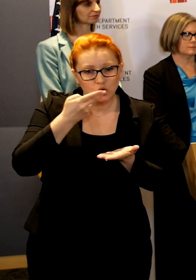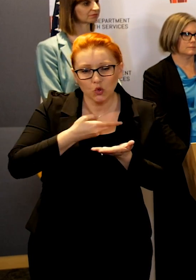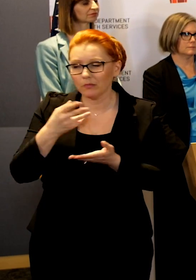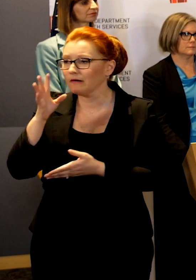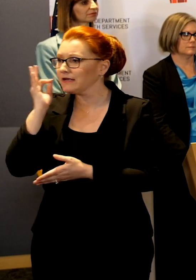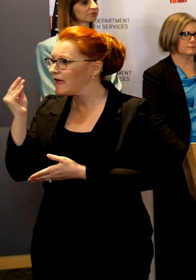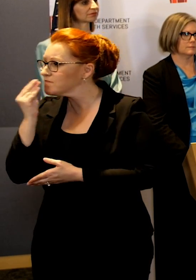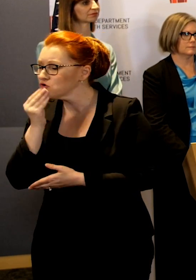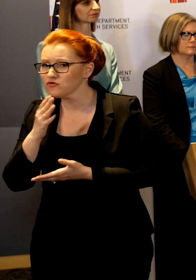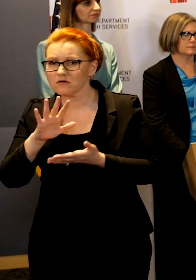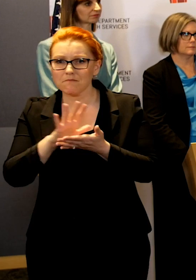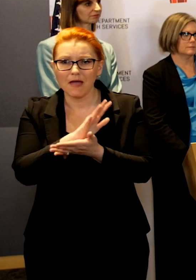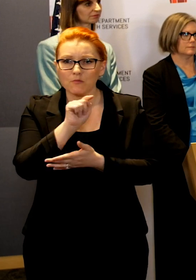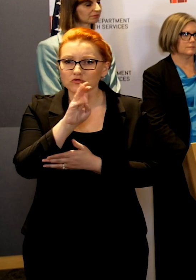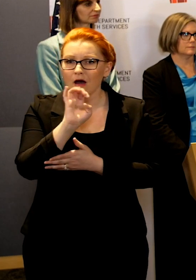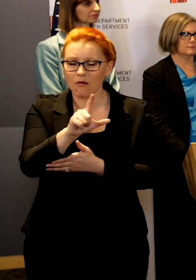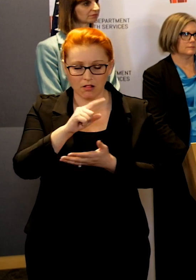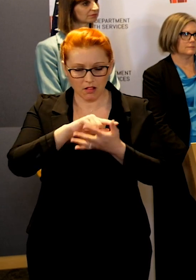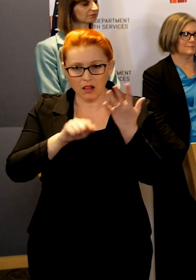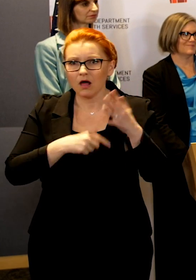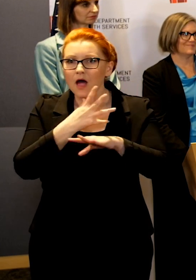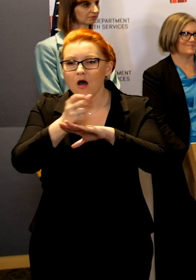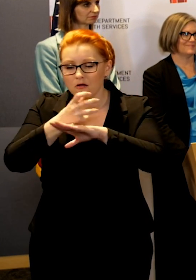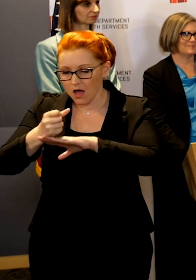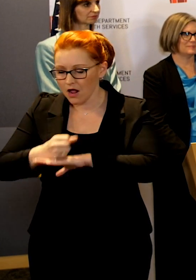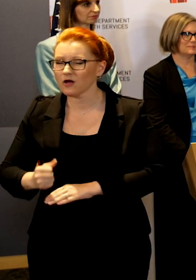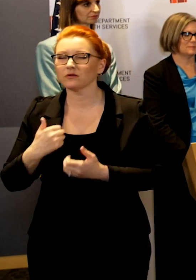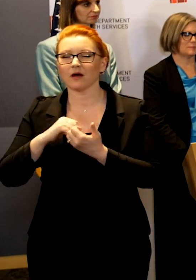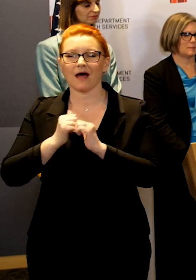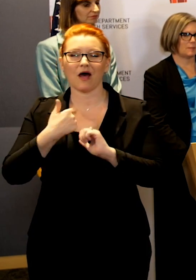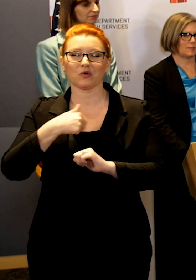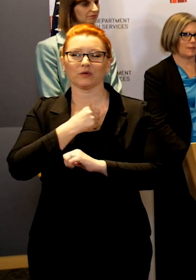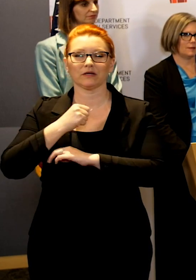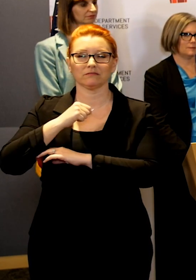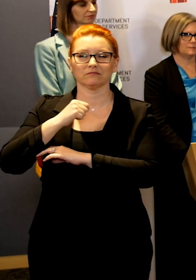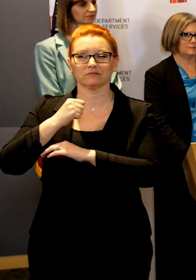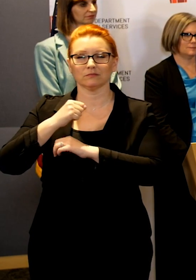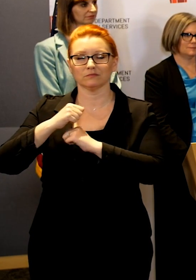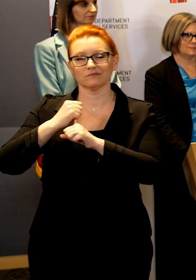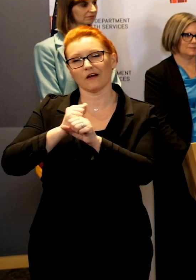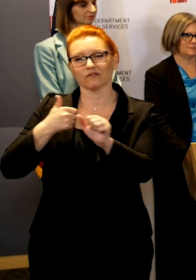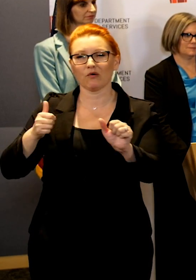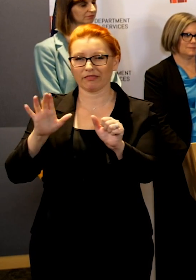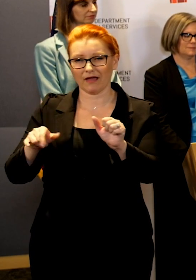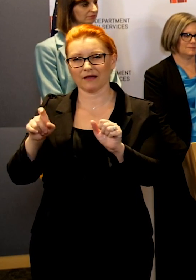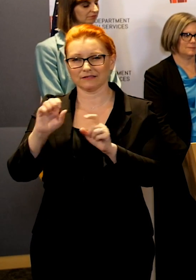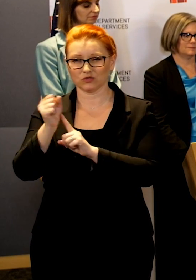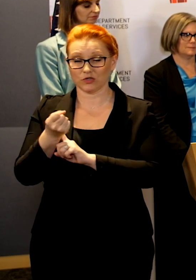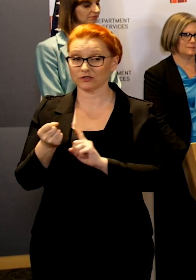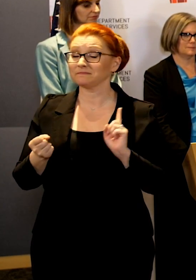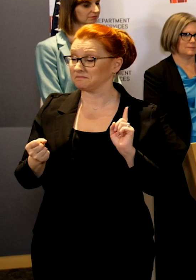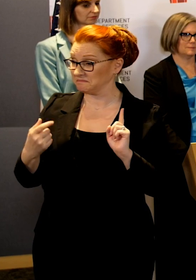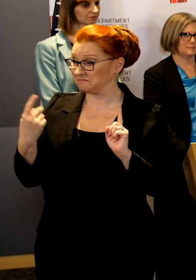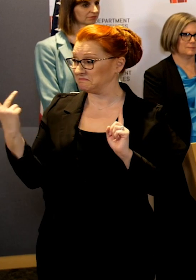paper towels. How do we prevent hoarding? Dr. Christ and I